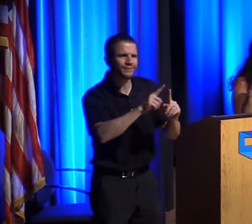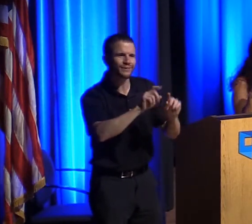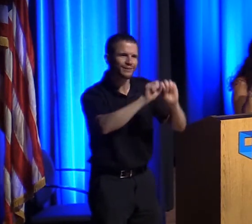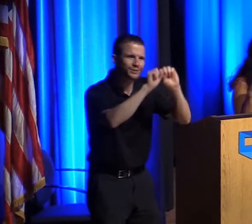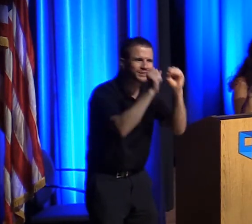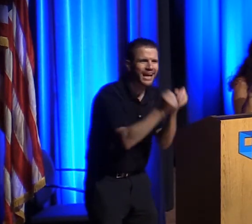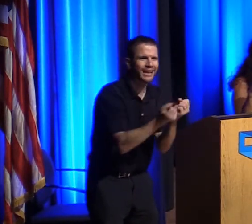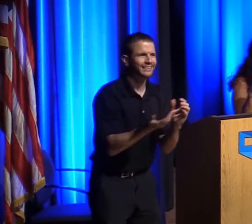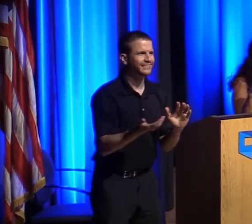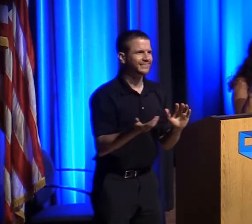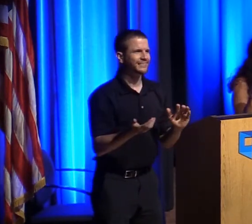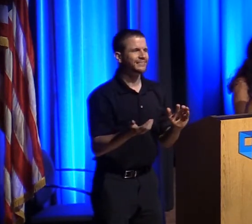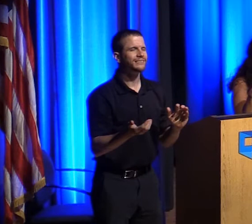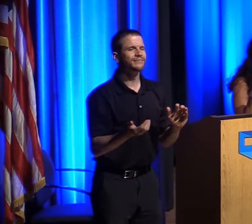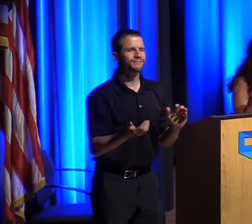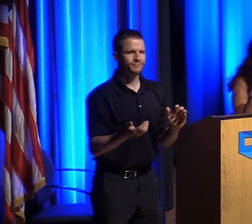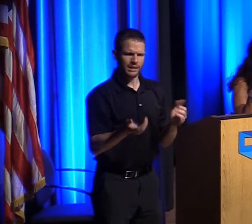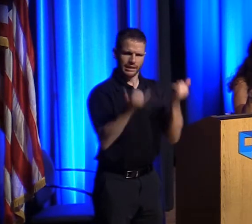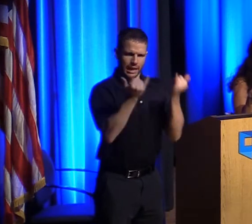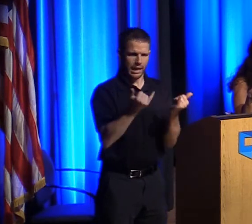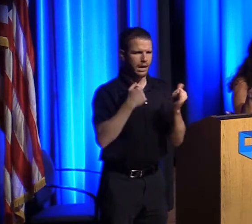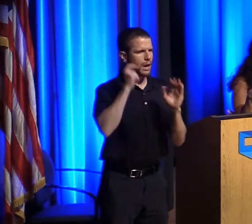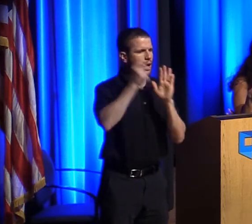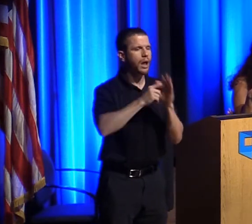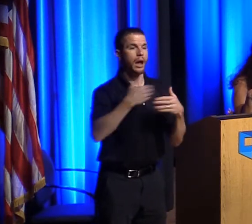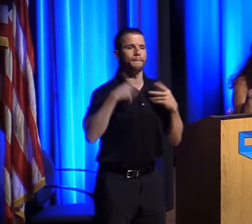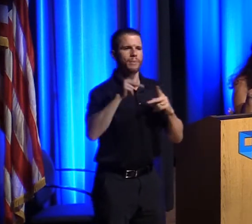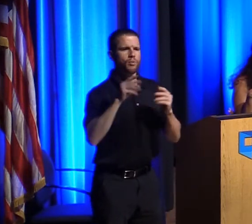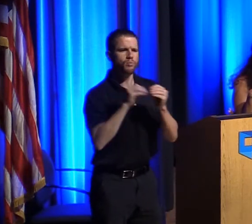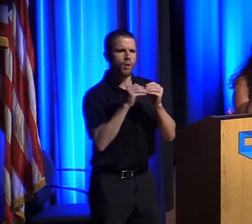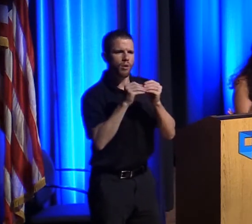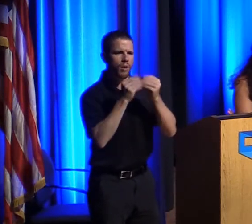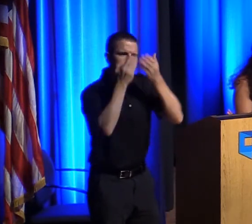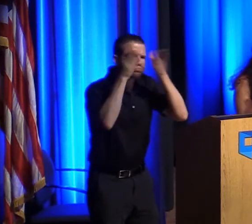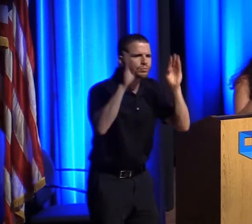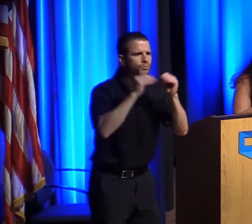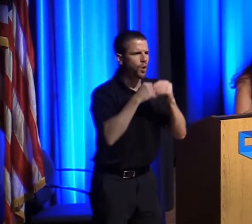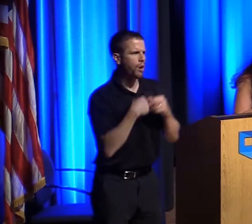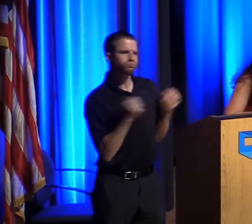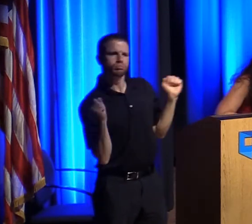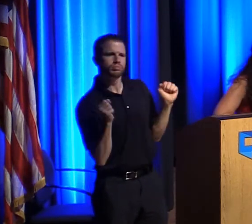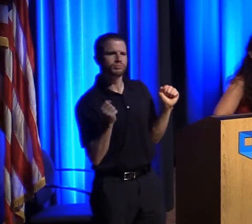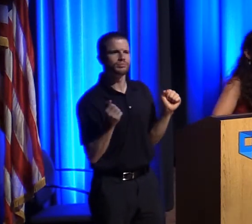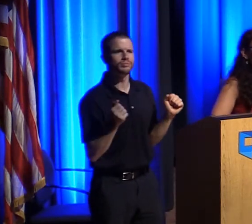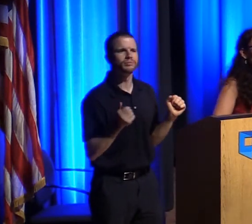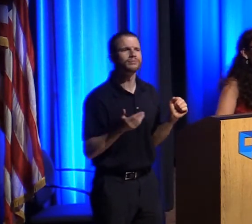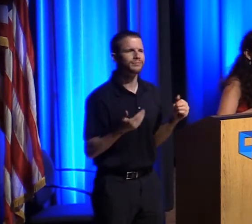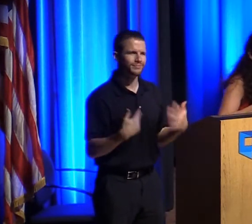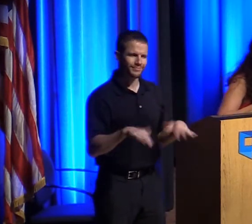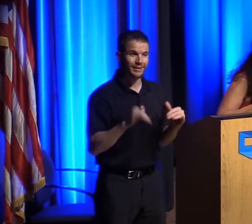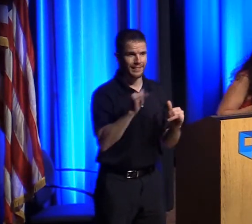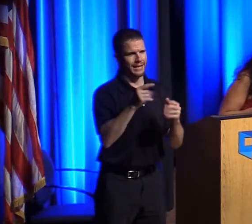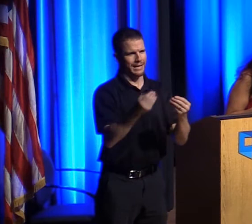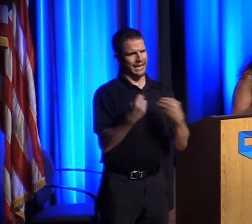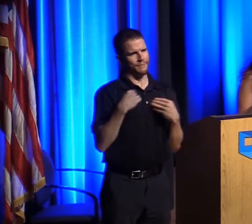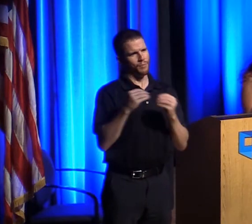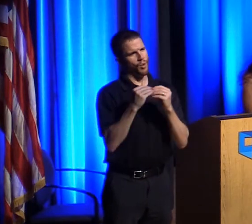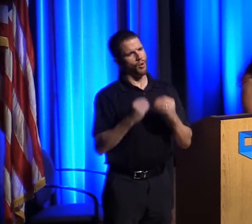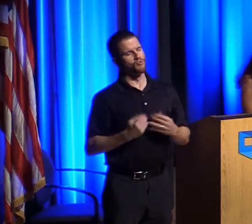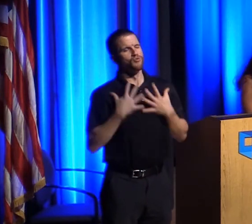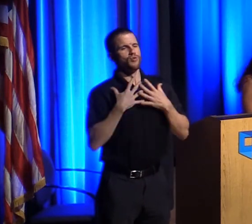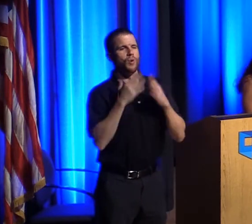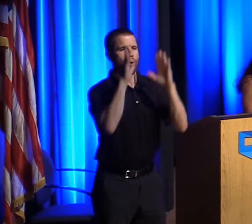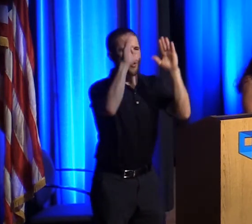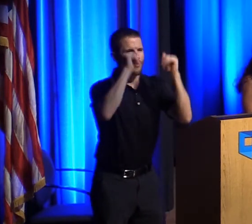folks are having those conversations, and so that gives me a lot of hope. So thank you for your question. One more maybe, and then I think